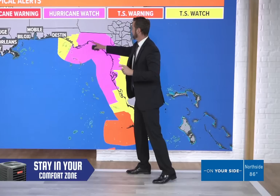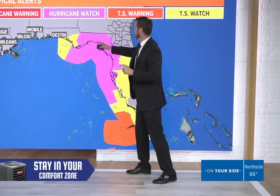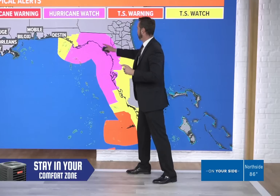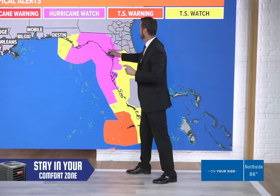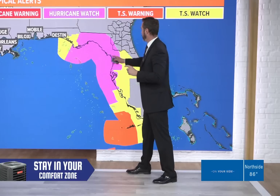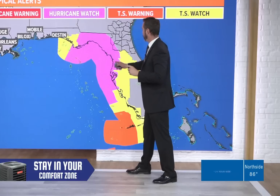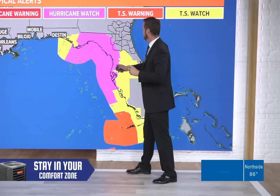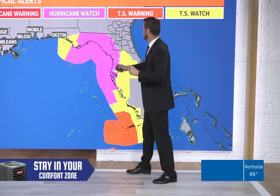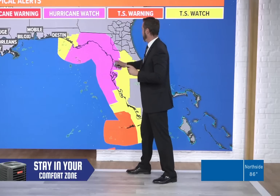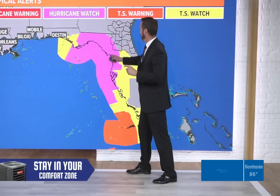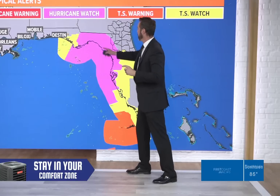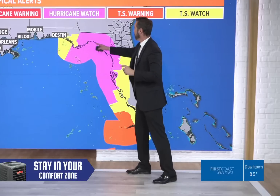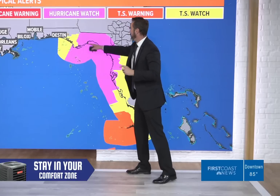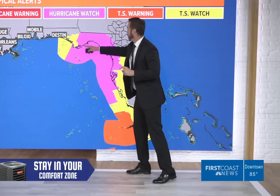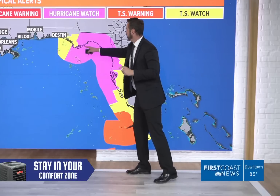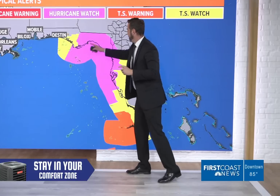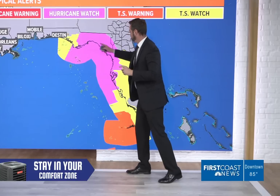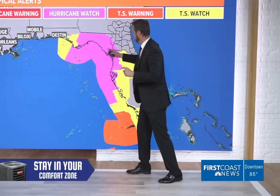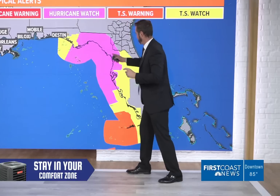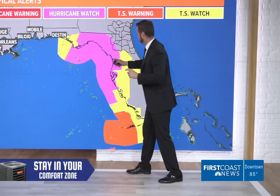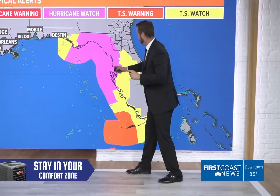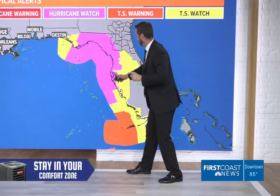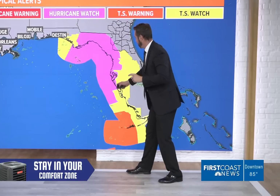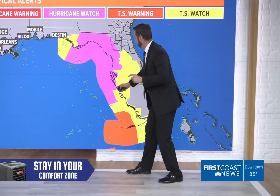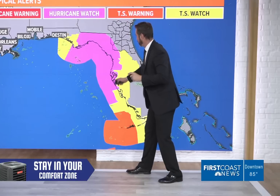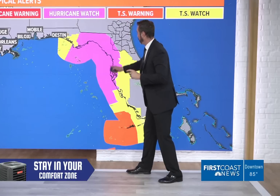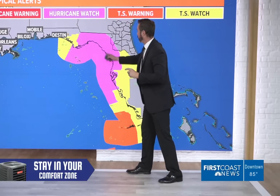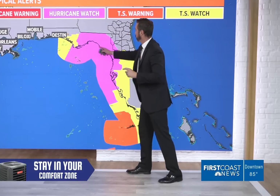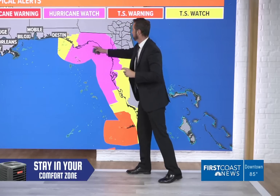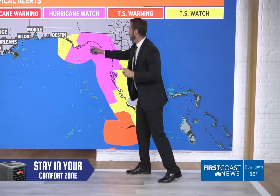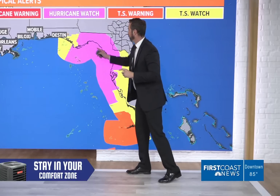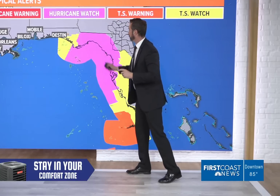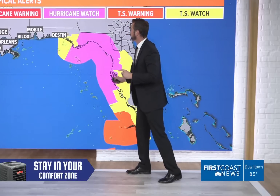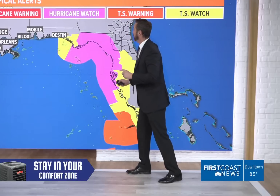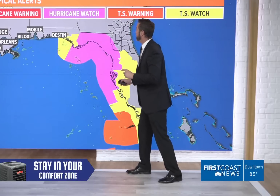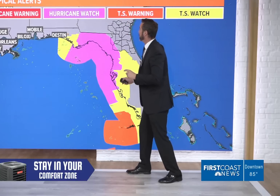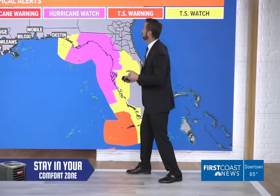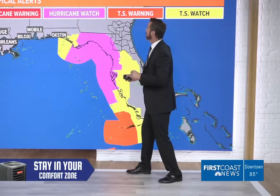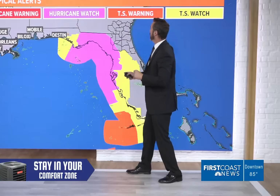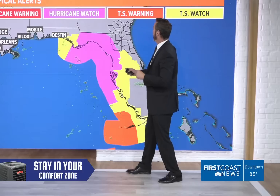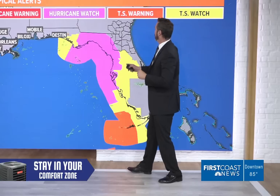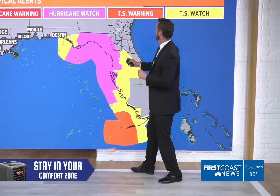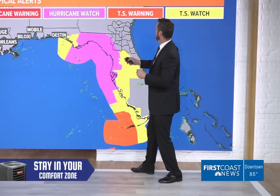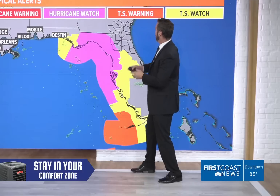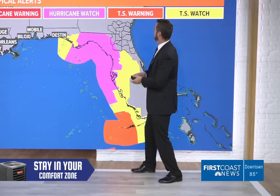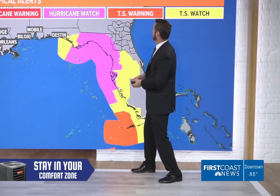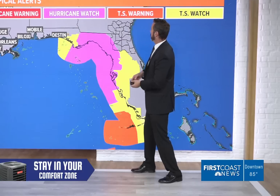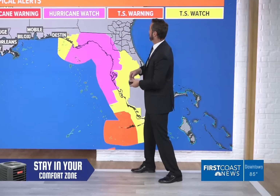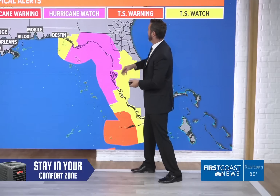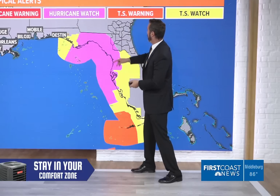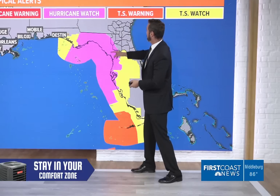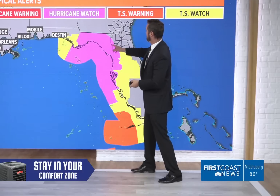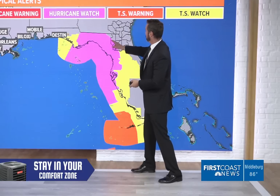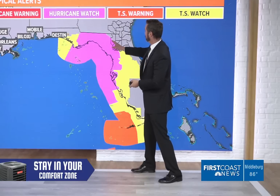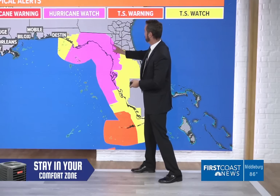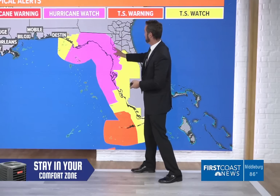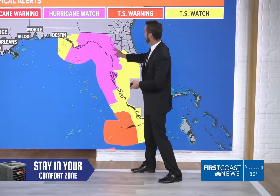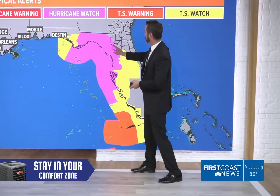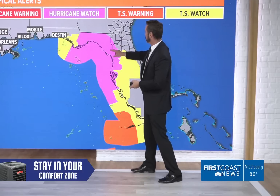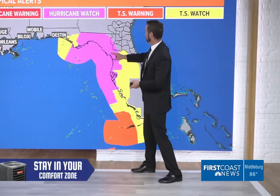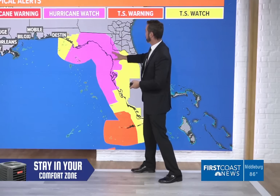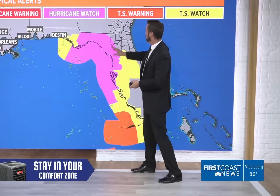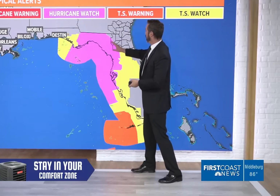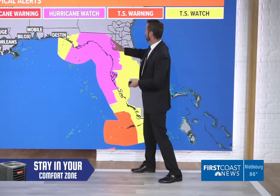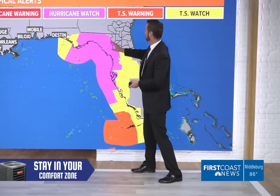for the best portion now of the Big Bend of Florida and the Gulf Coast of Florida through Tampa. We do have that Hurricane Watch, including